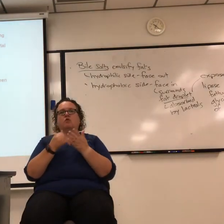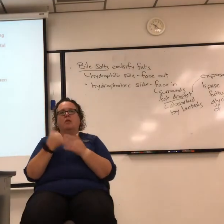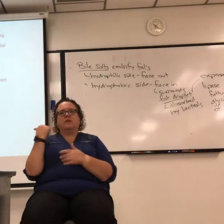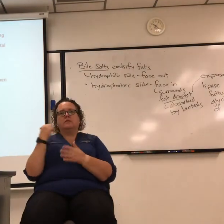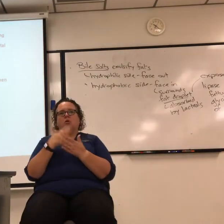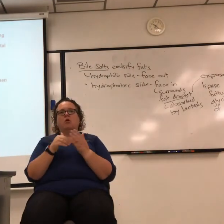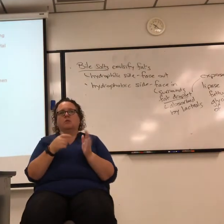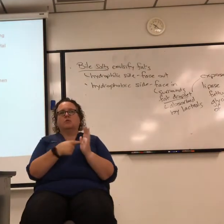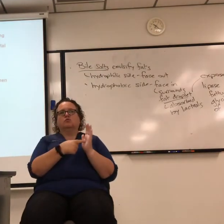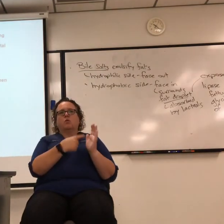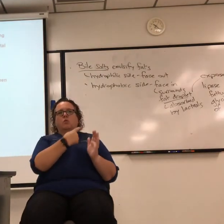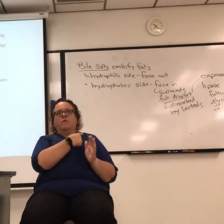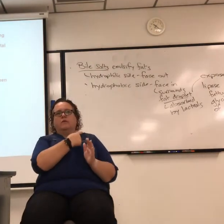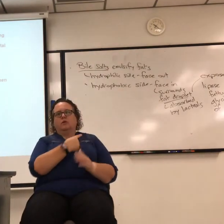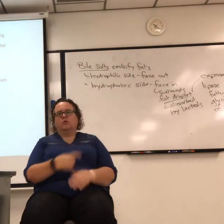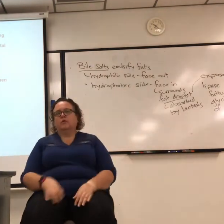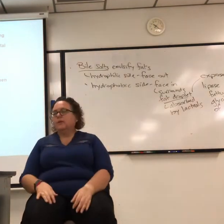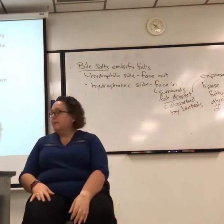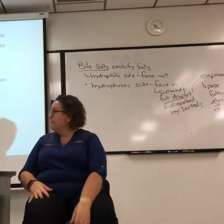there.